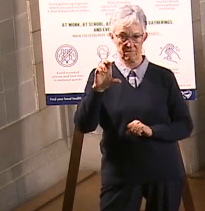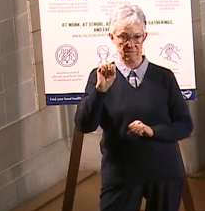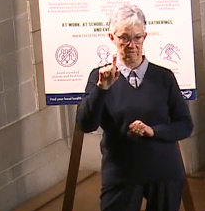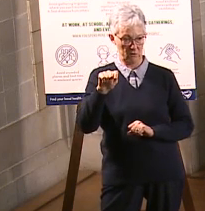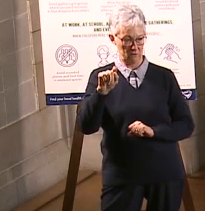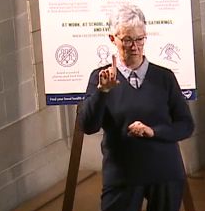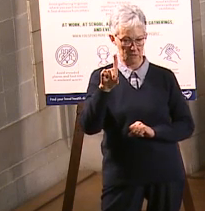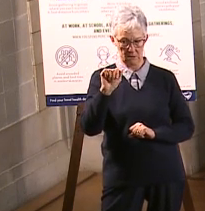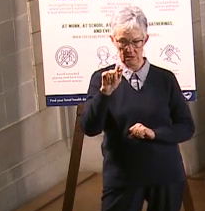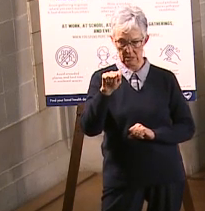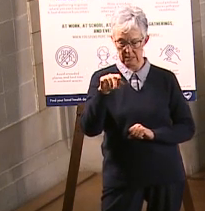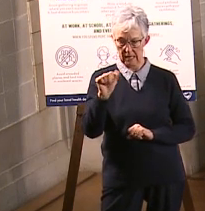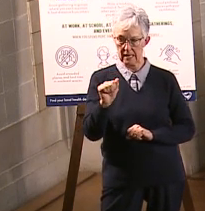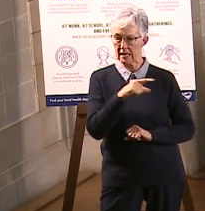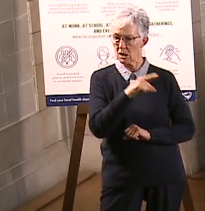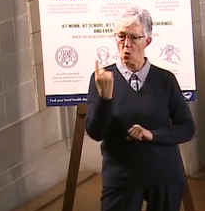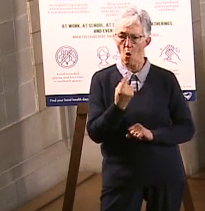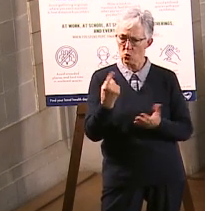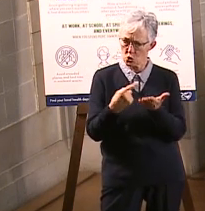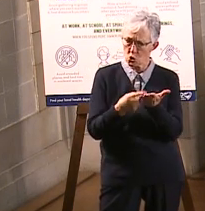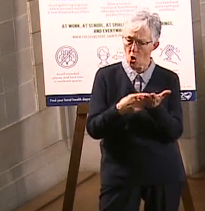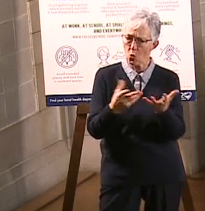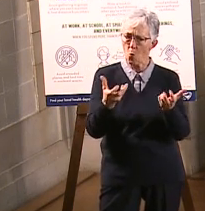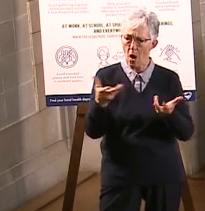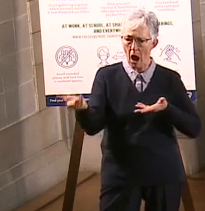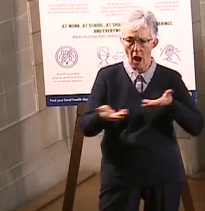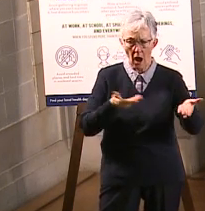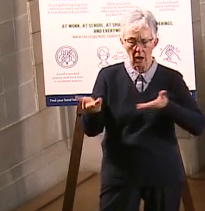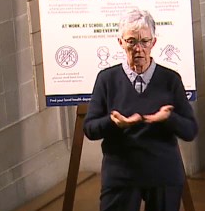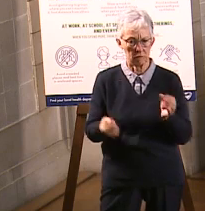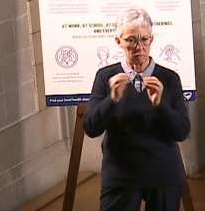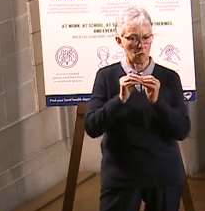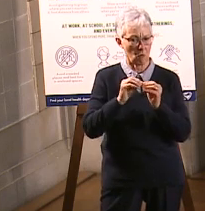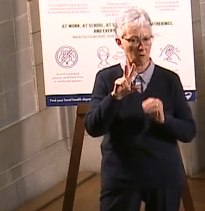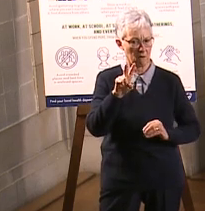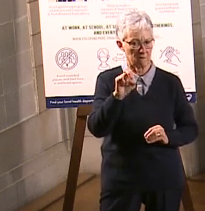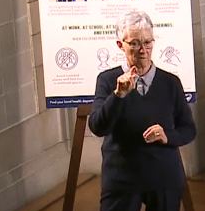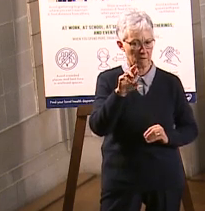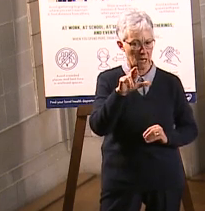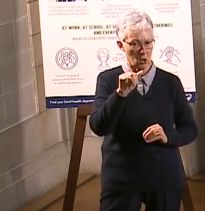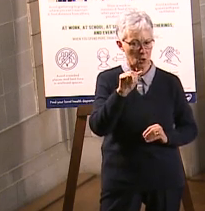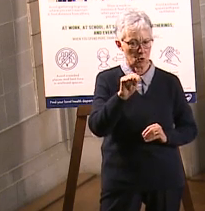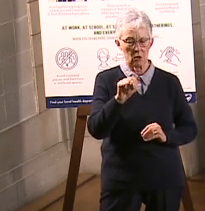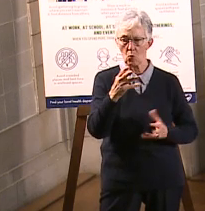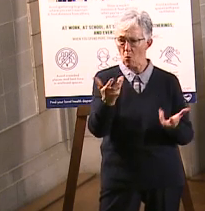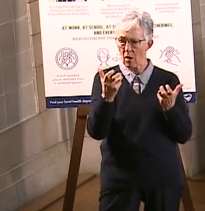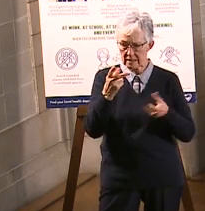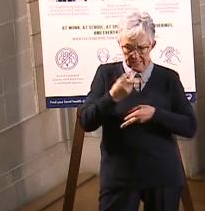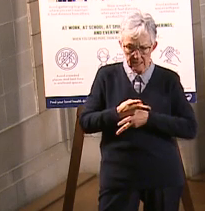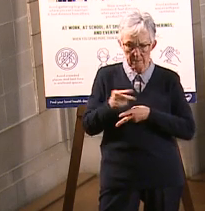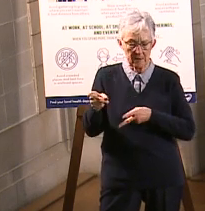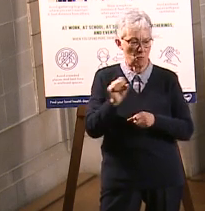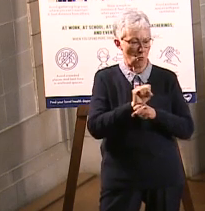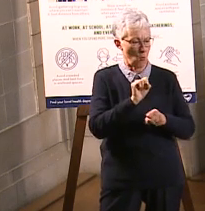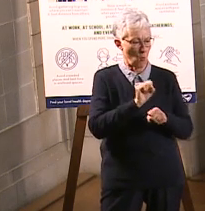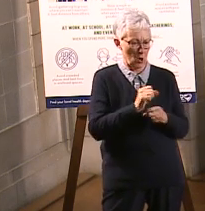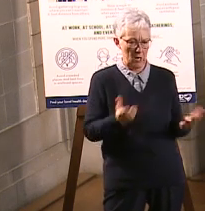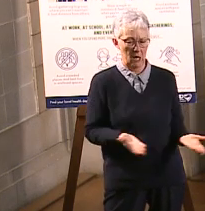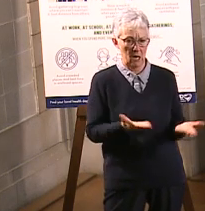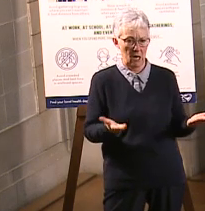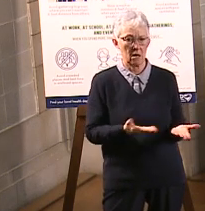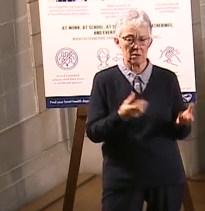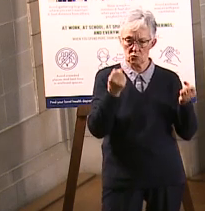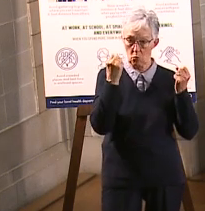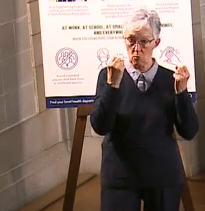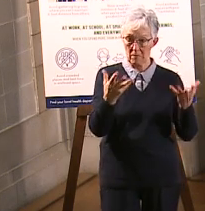hire veterans, how to help veterans. And here in Nebraska, one of our goals is to become the most veteran and military family-friendly